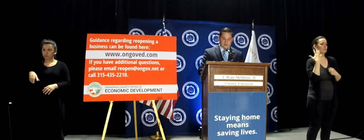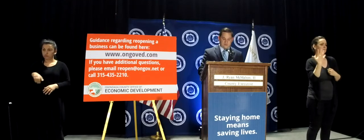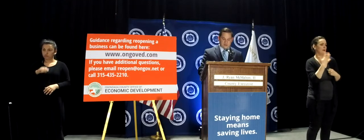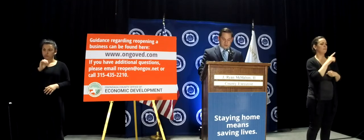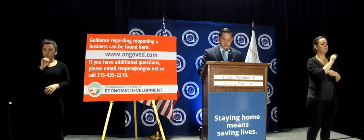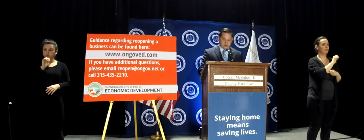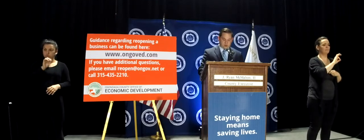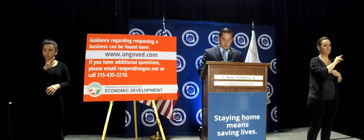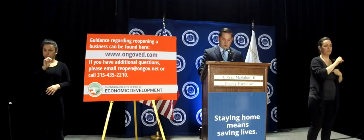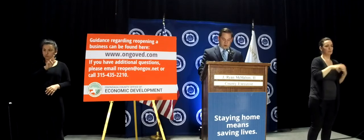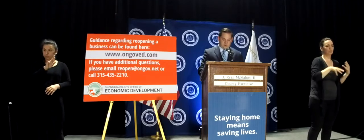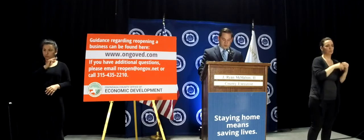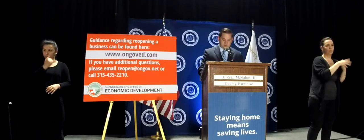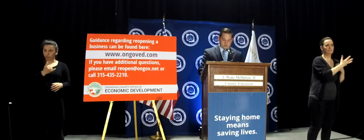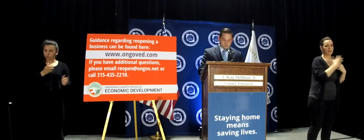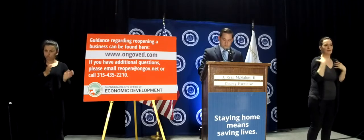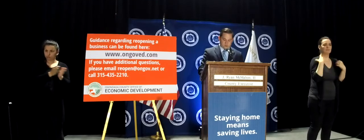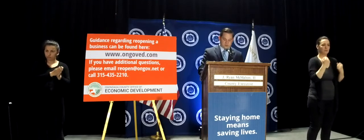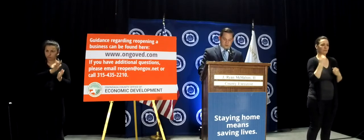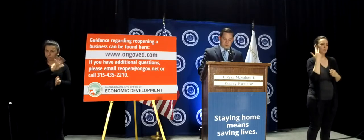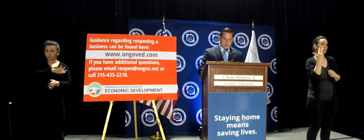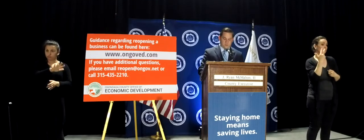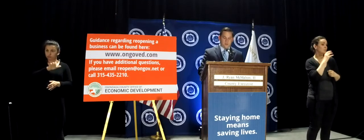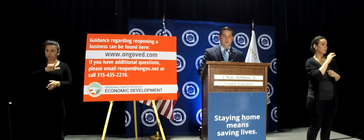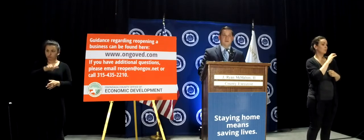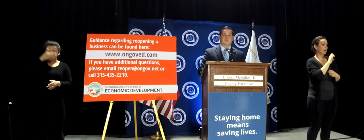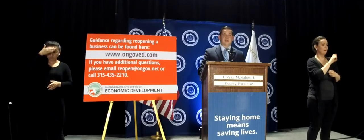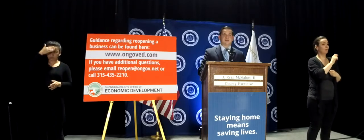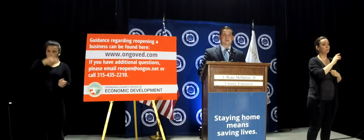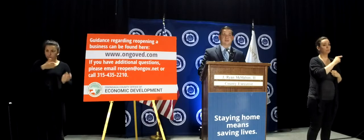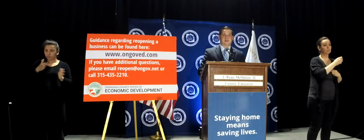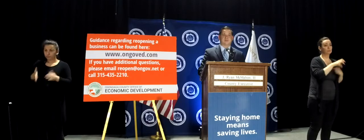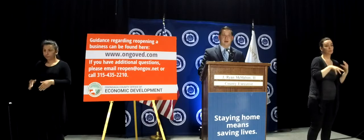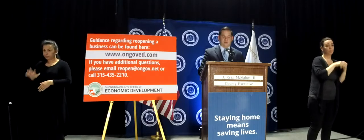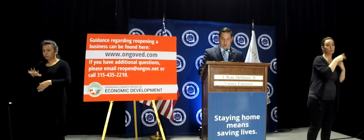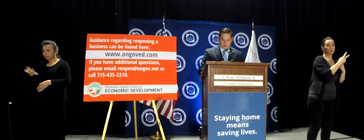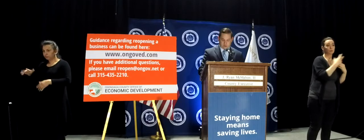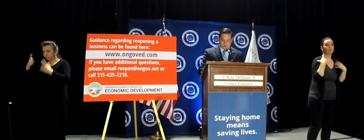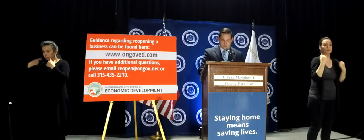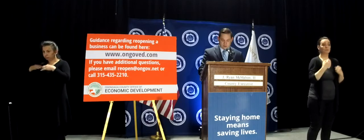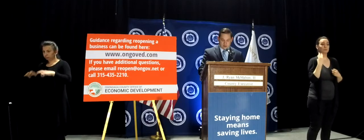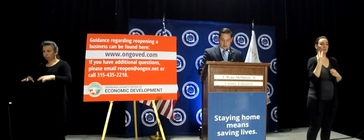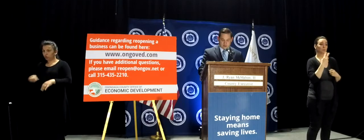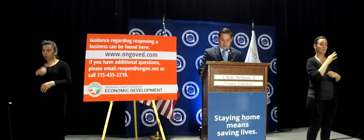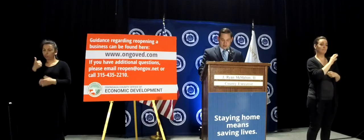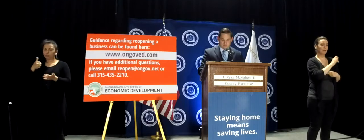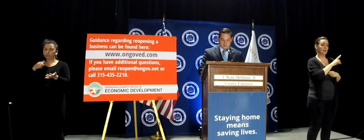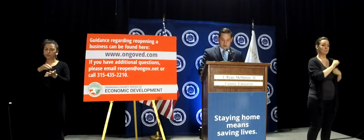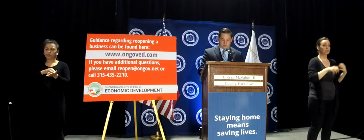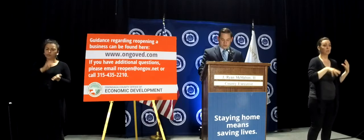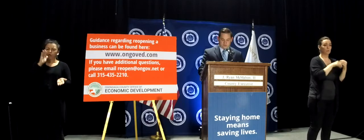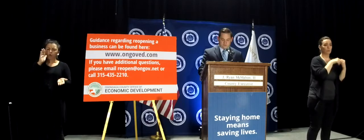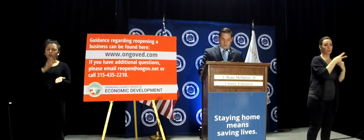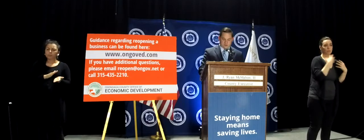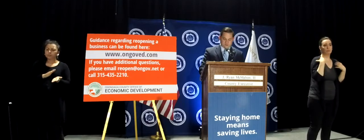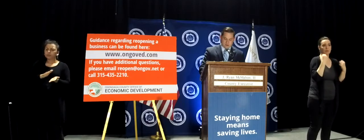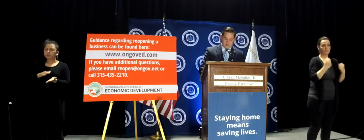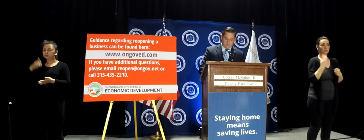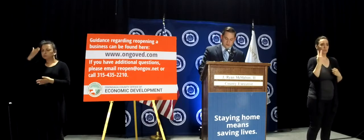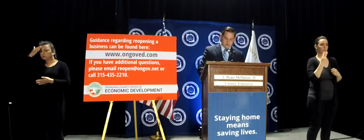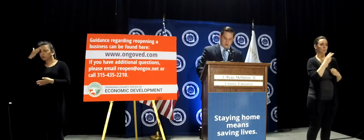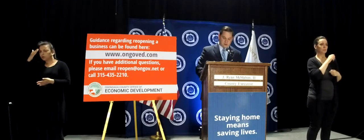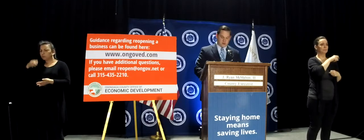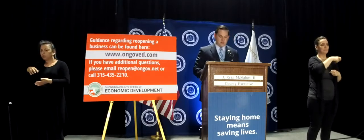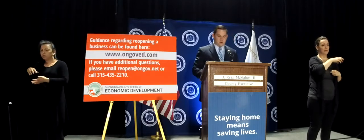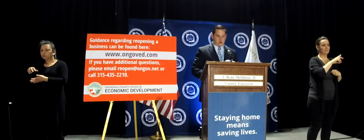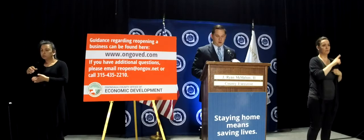Lafayette, 5 cases, 3 recoveries. Atisco, 5 cases and 5 recoveries. And the towns of Elbridge, Fabius,